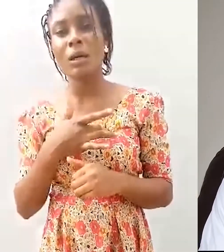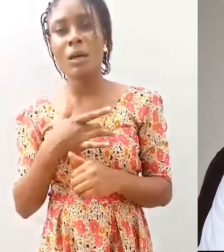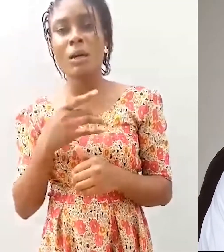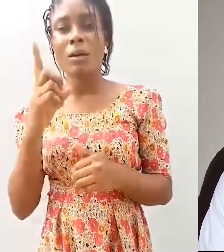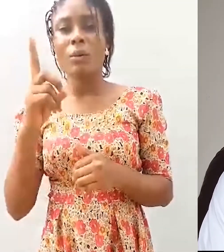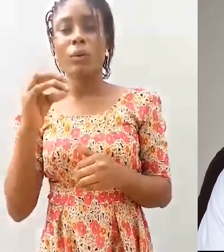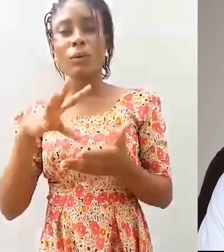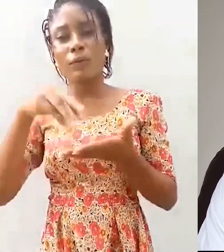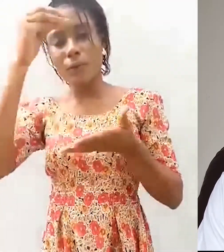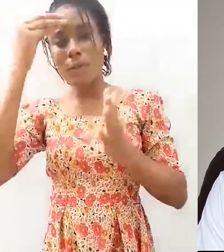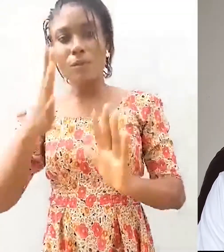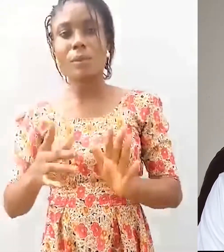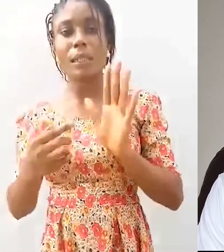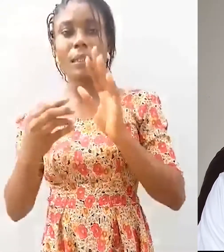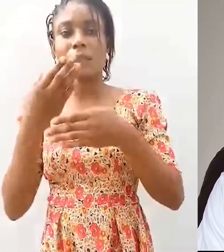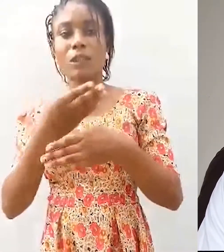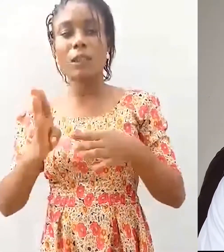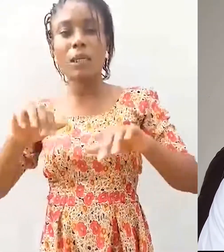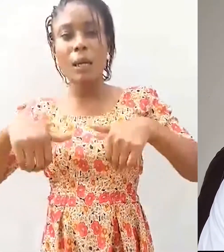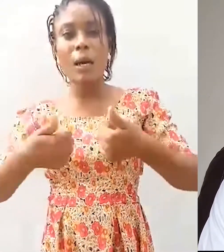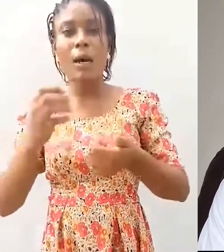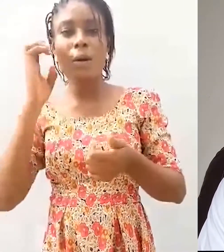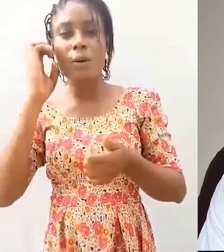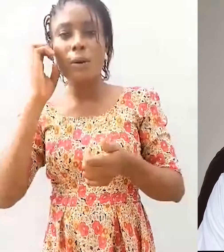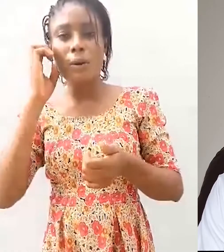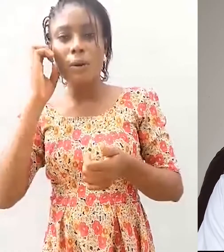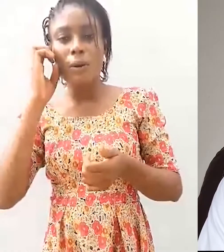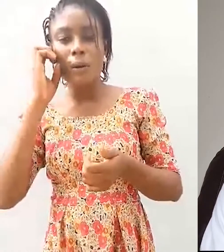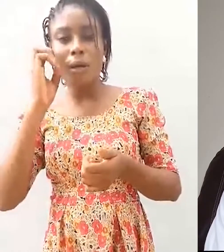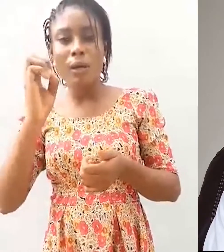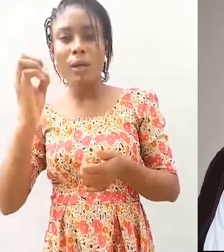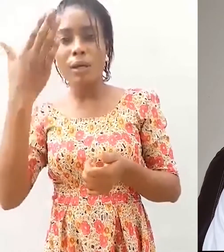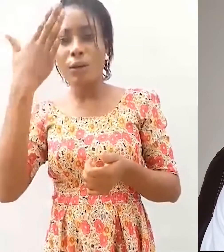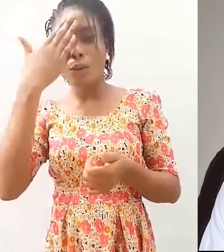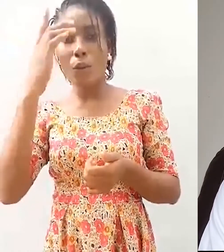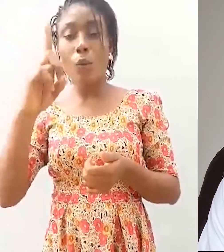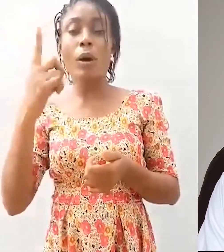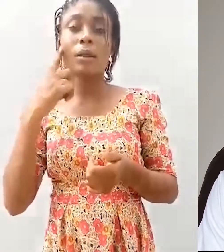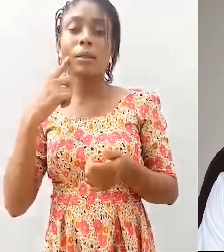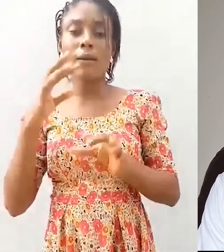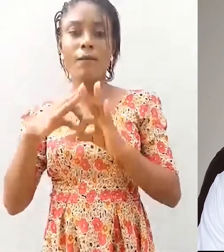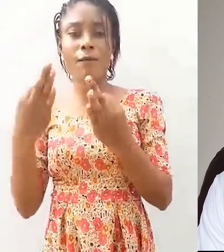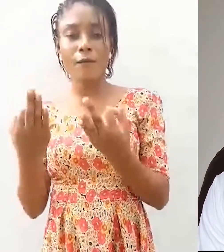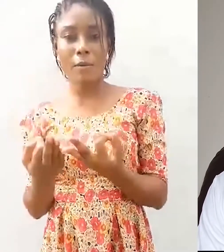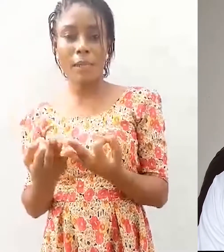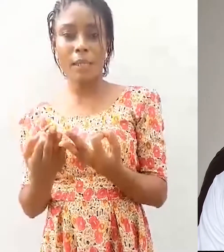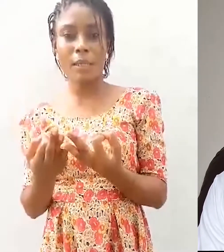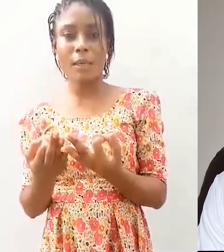experiences, which some of them are so pathetic. And one of the students shared how